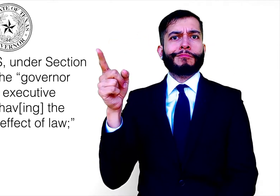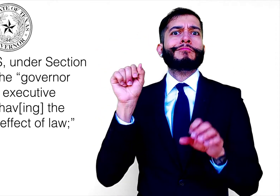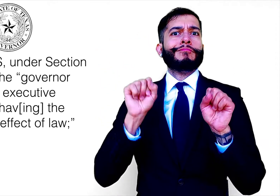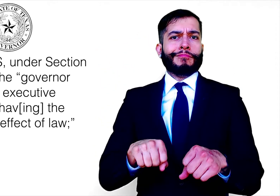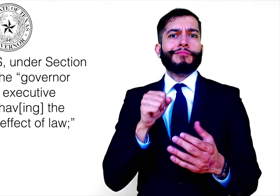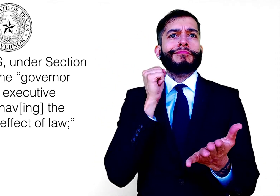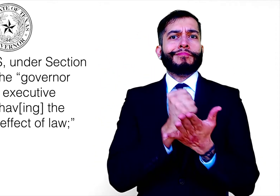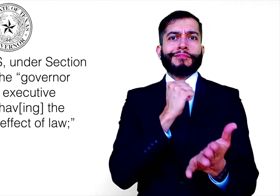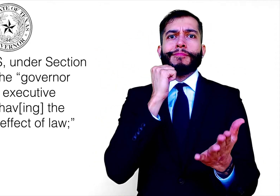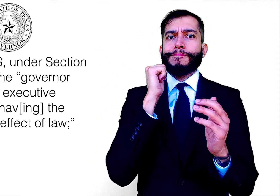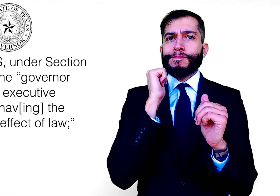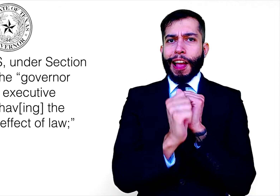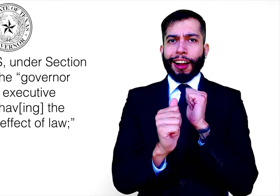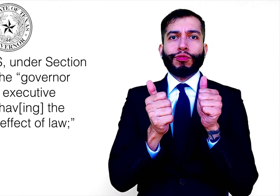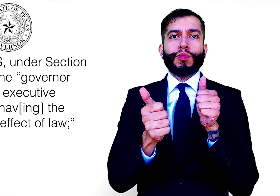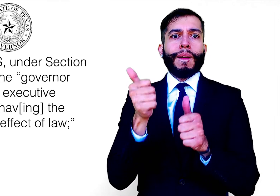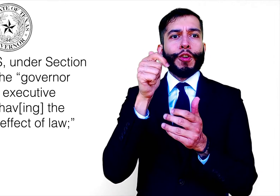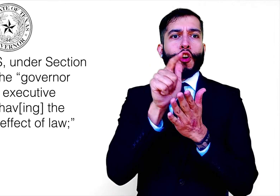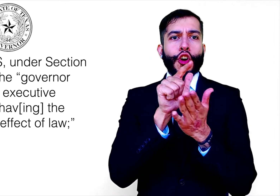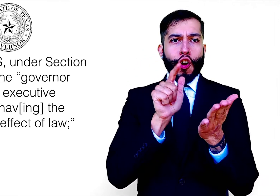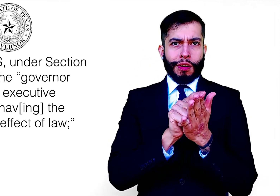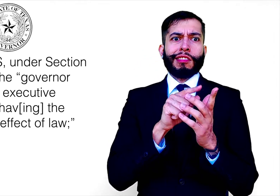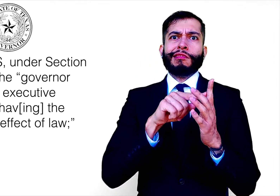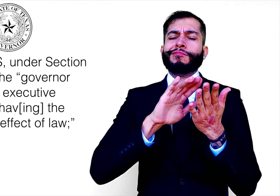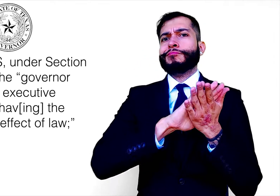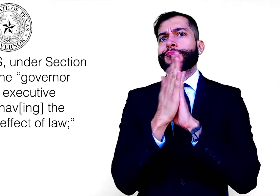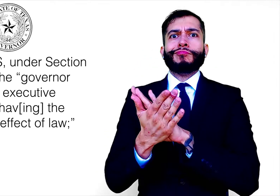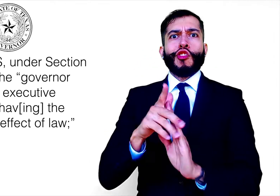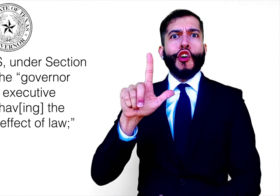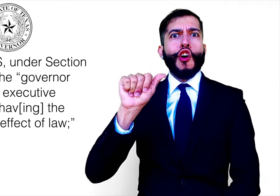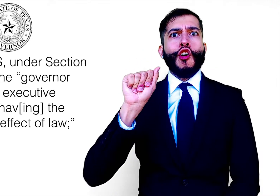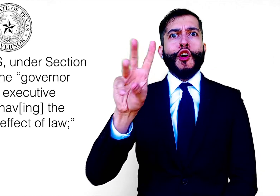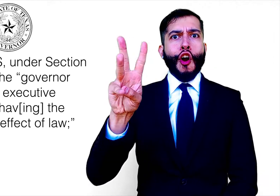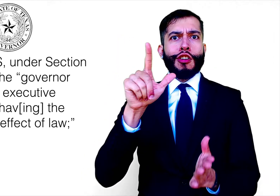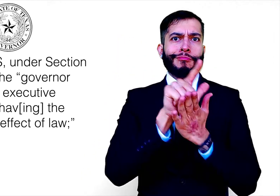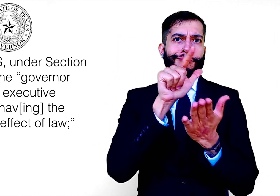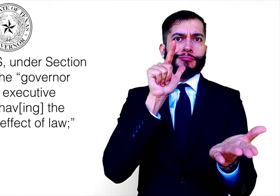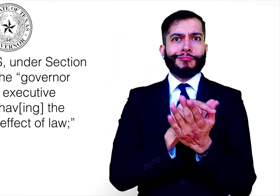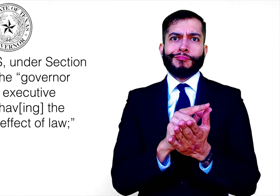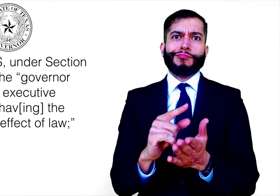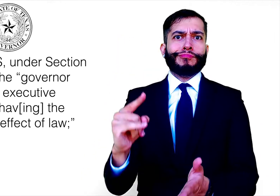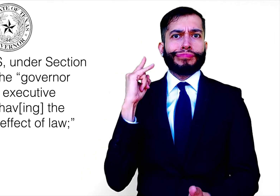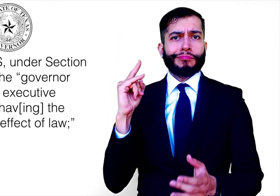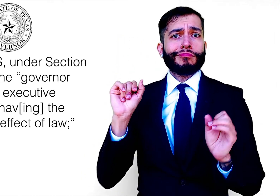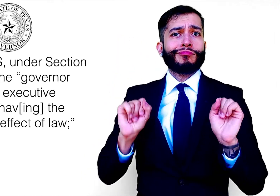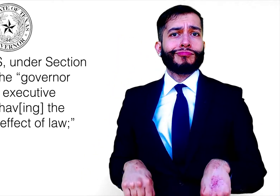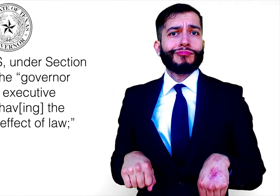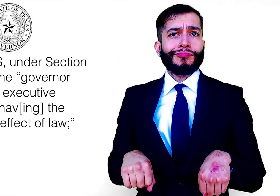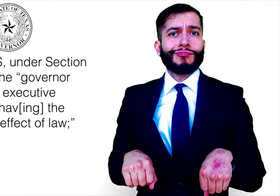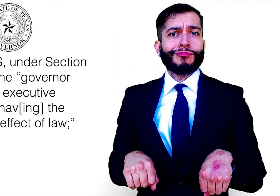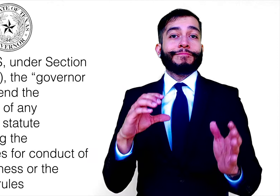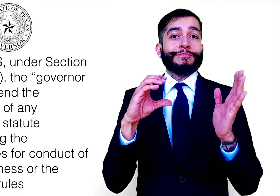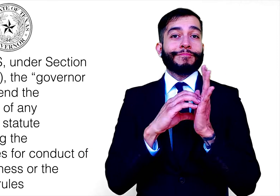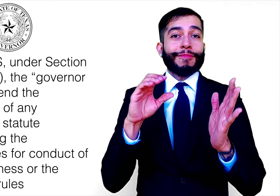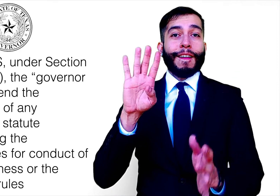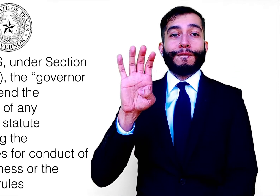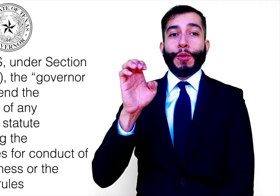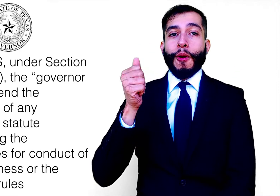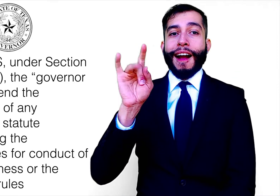418.012, the Governor may issue executive orders having the full force and effect of law, and whereas under